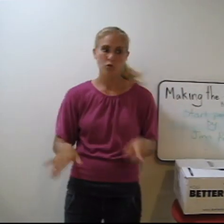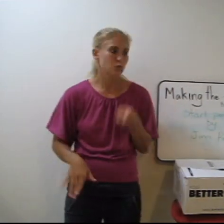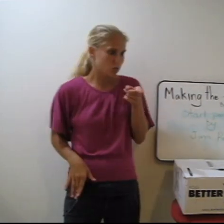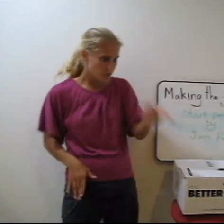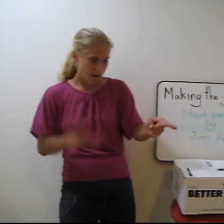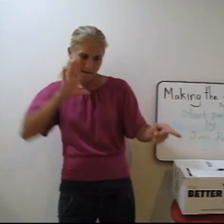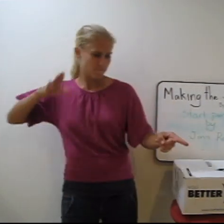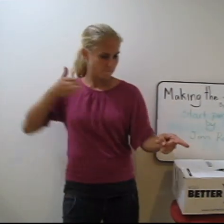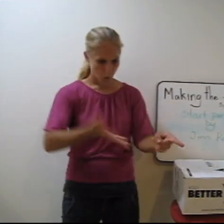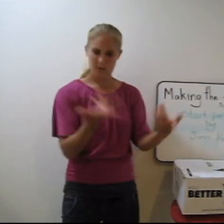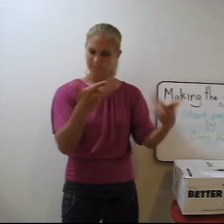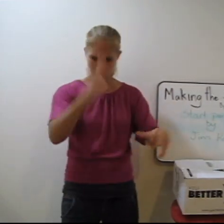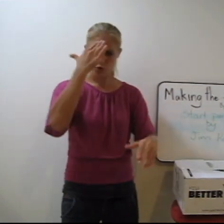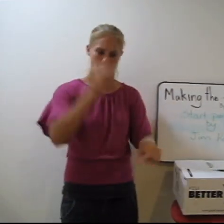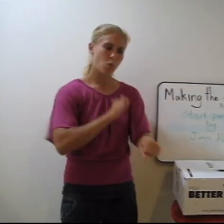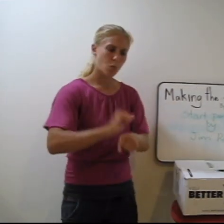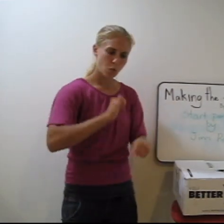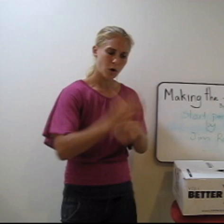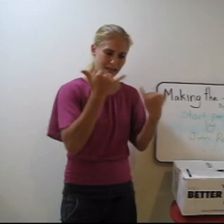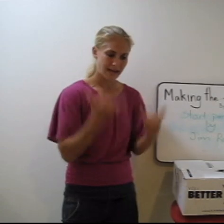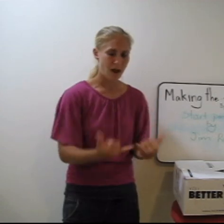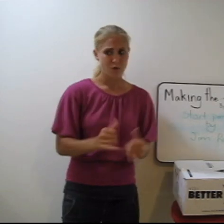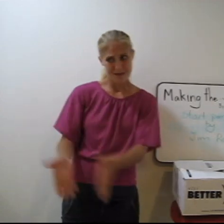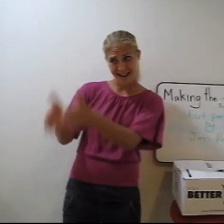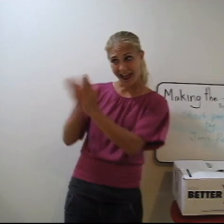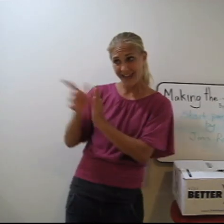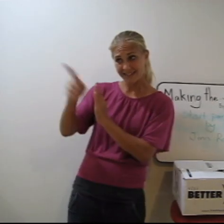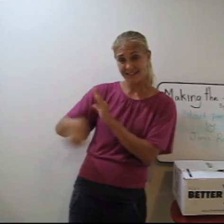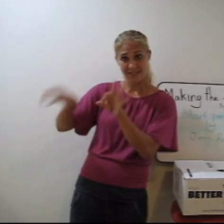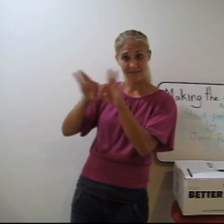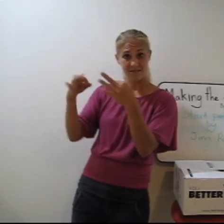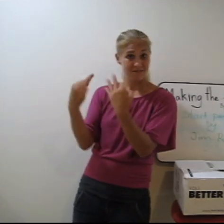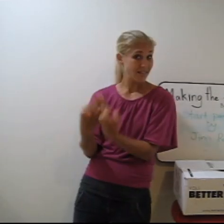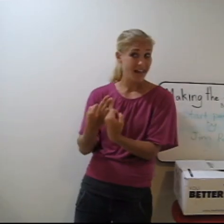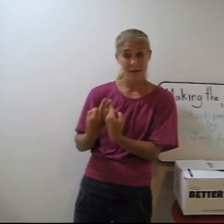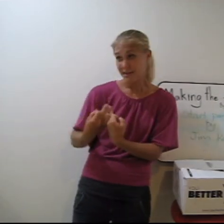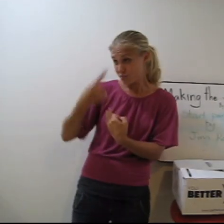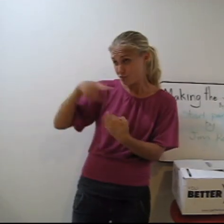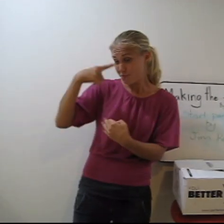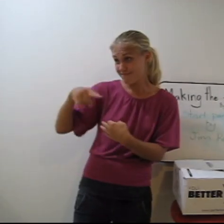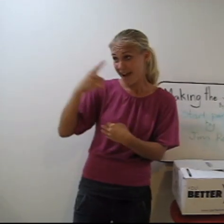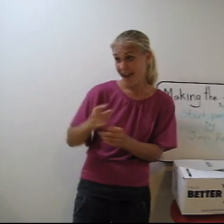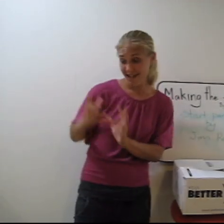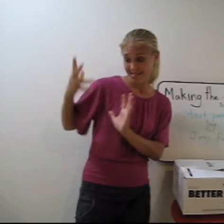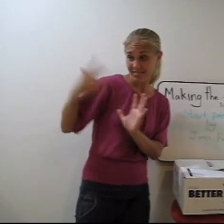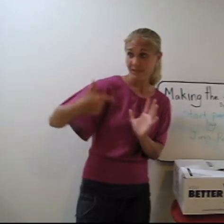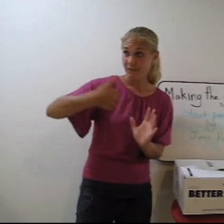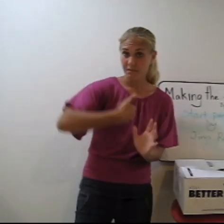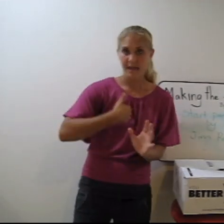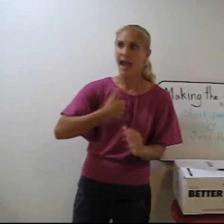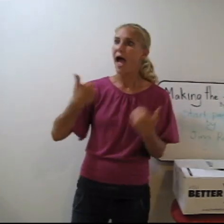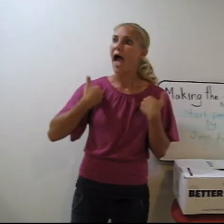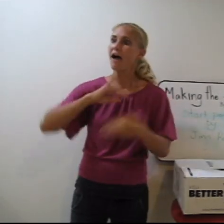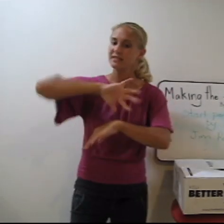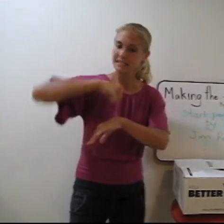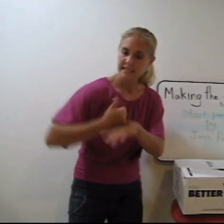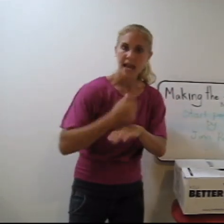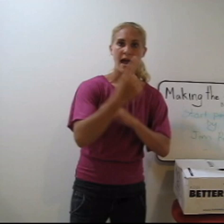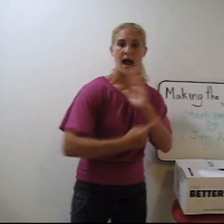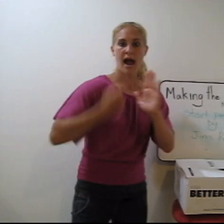focused and can ask the rest of the family for undisturbed time. Create set hours. This is particularly important as